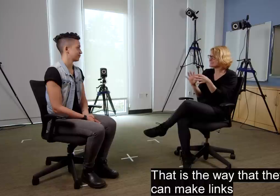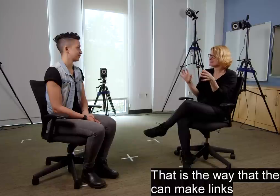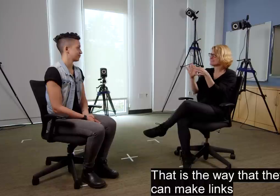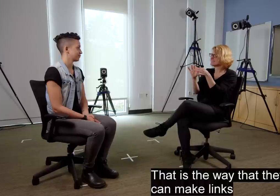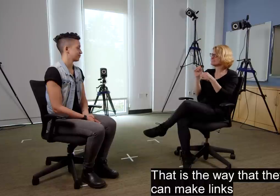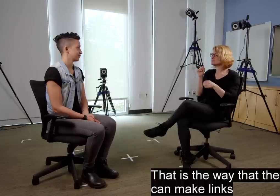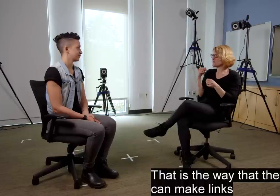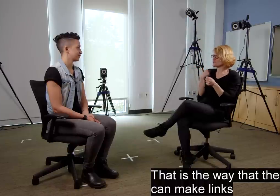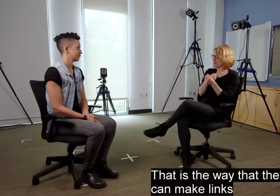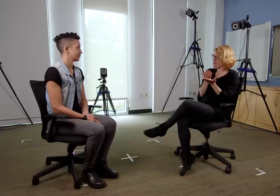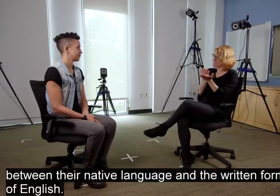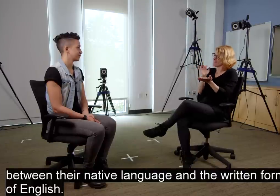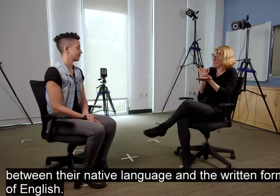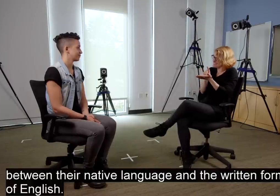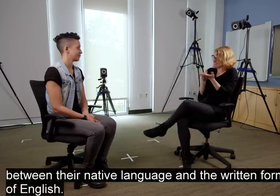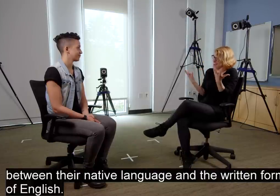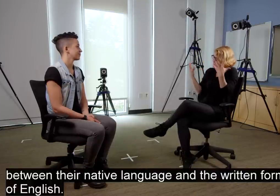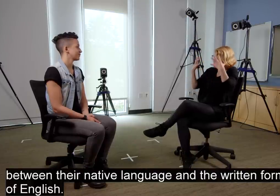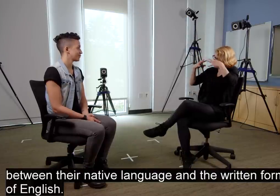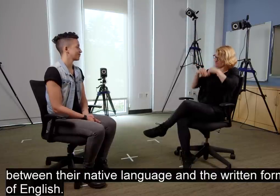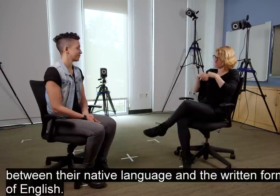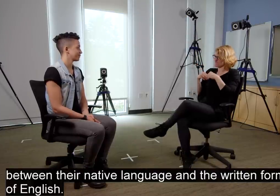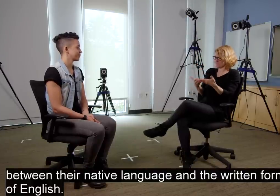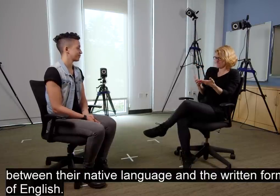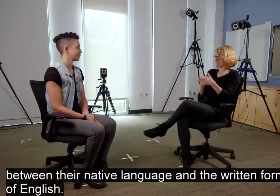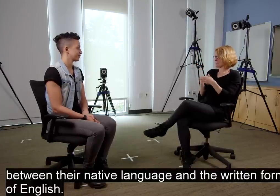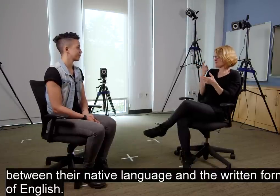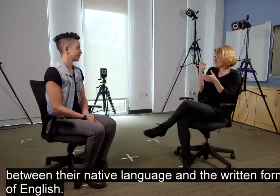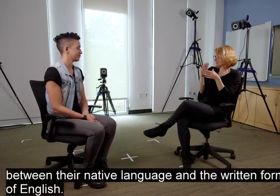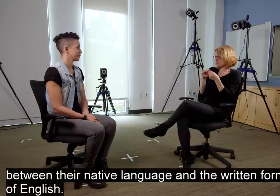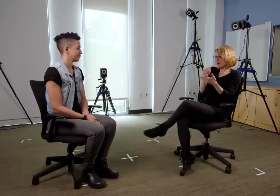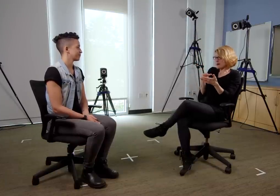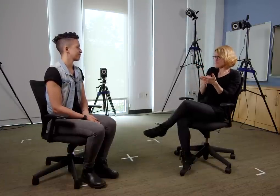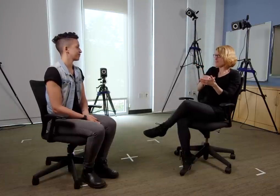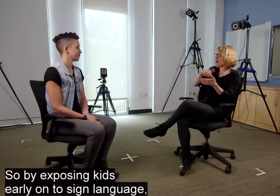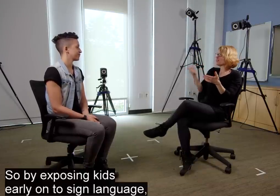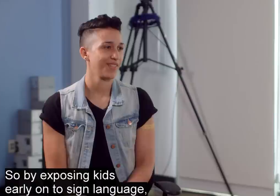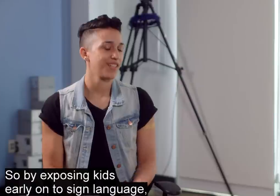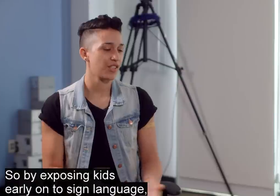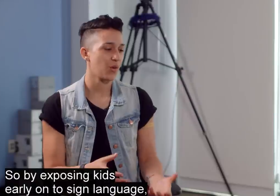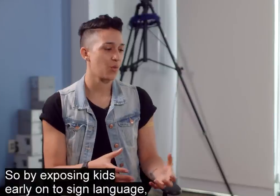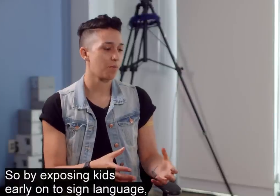is the way that they can make links between their native language and the written form of English. So